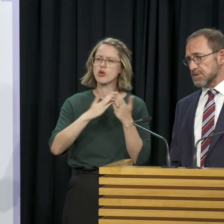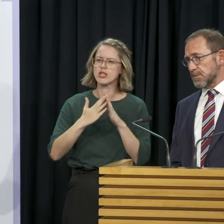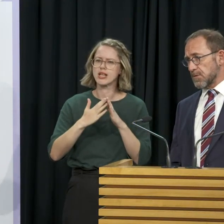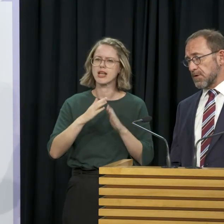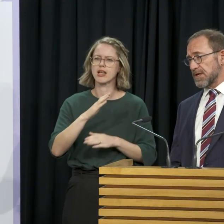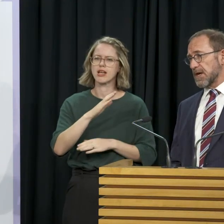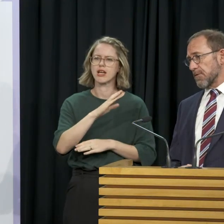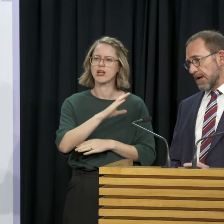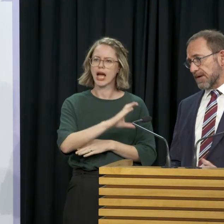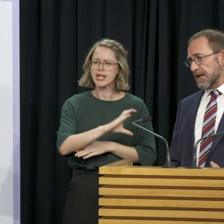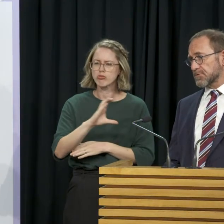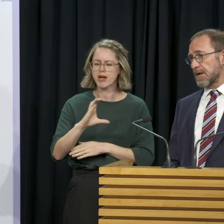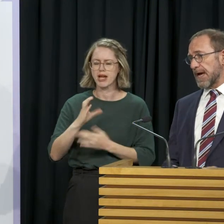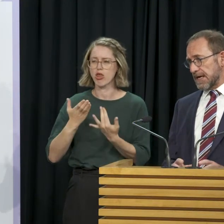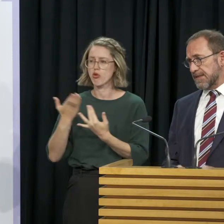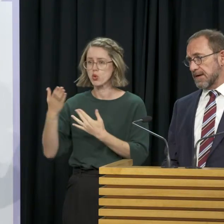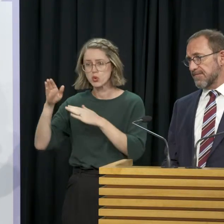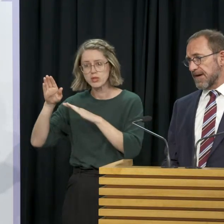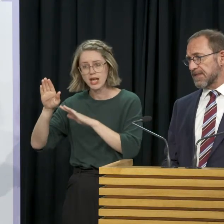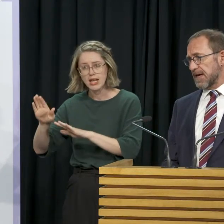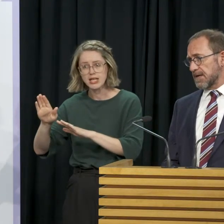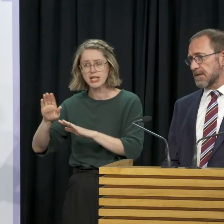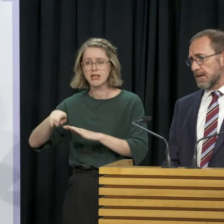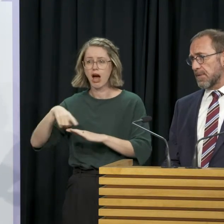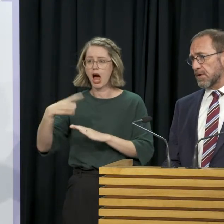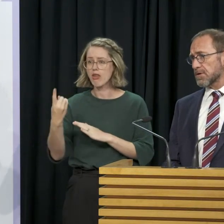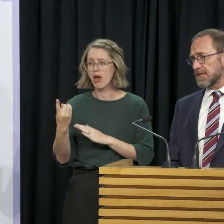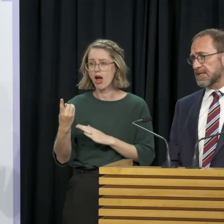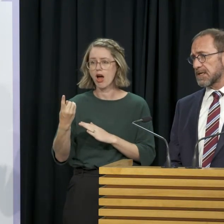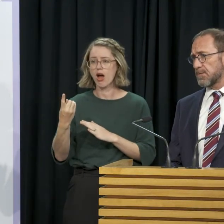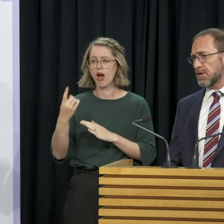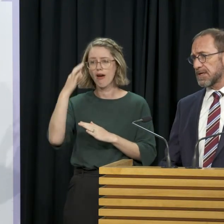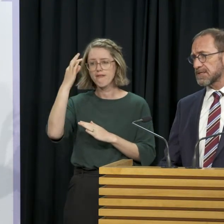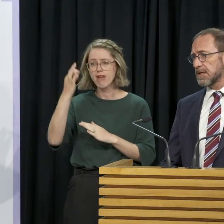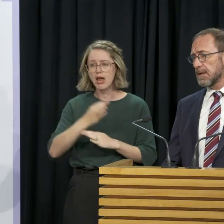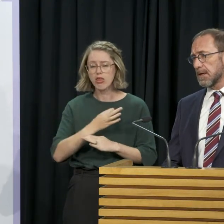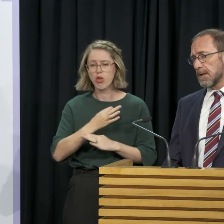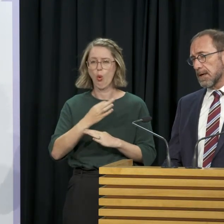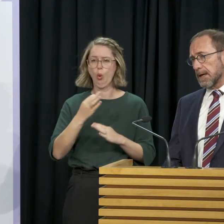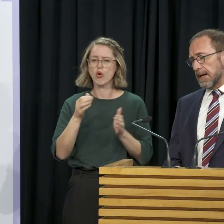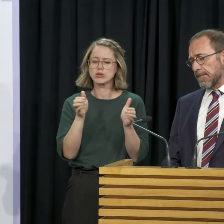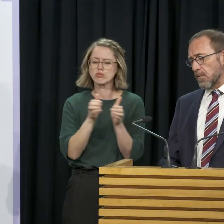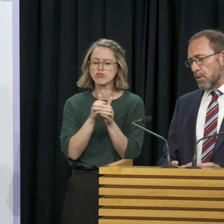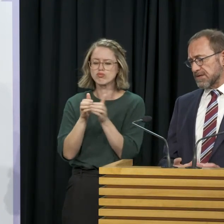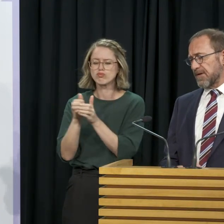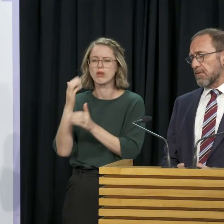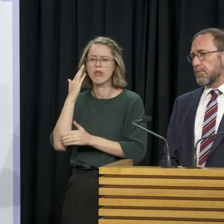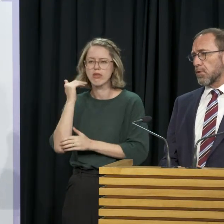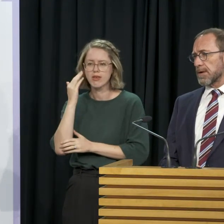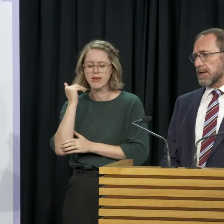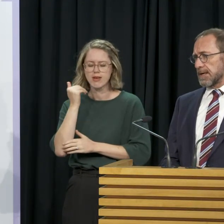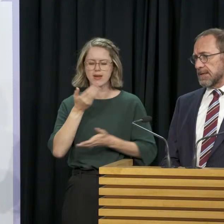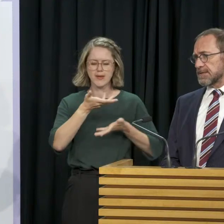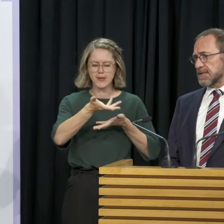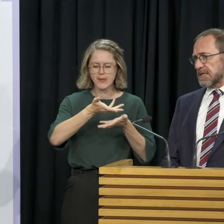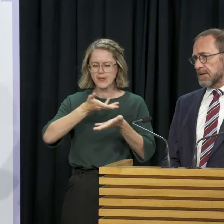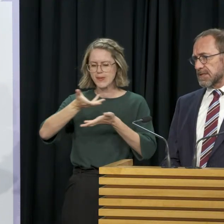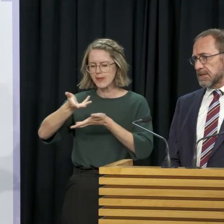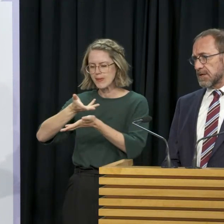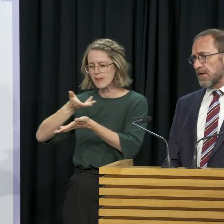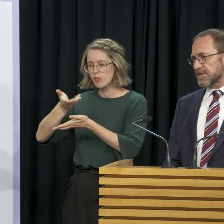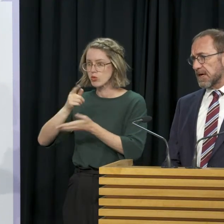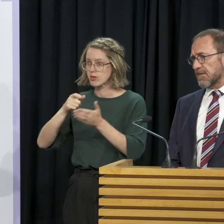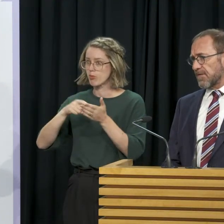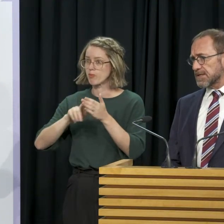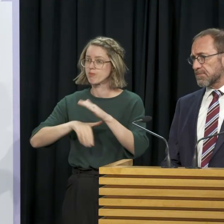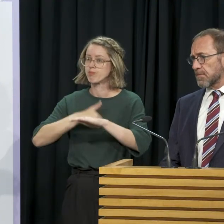the Muslim community around the country and other faith and minority ethnic communities. What is very important is establishing